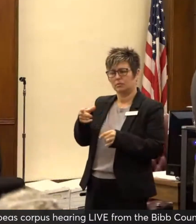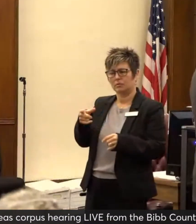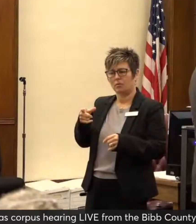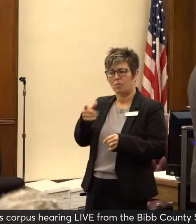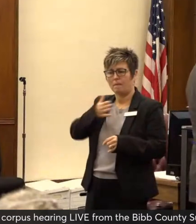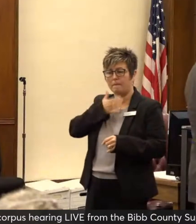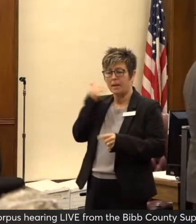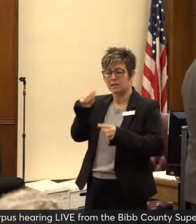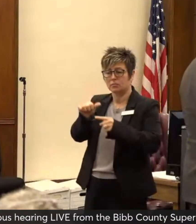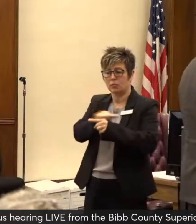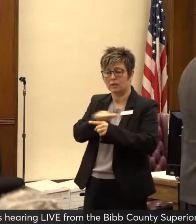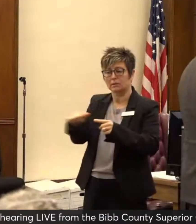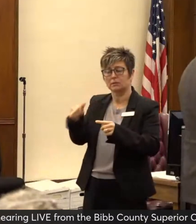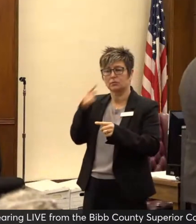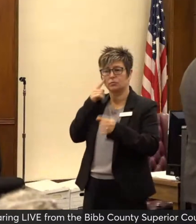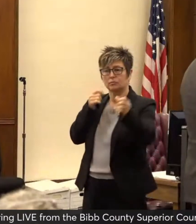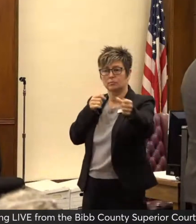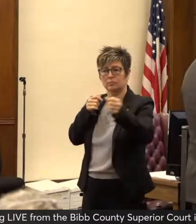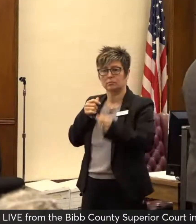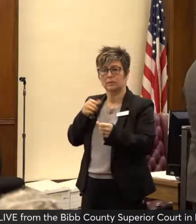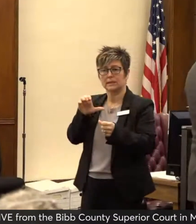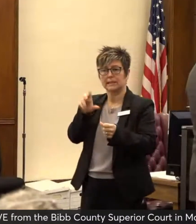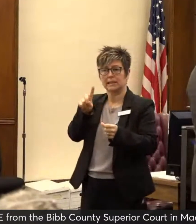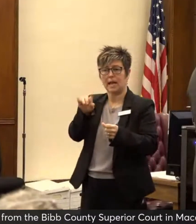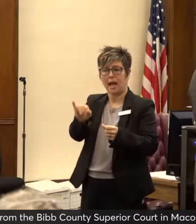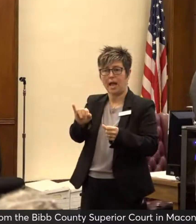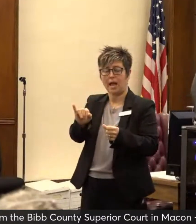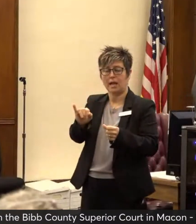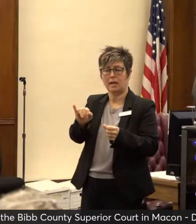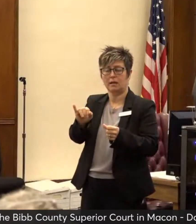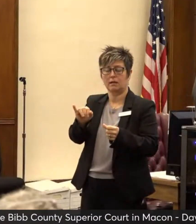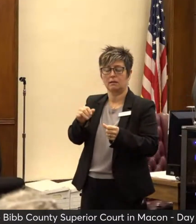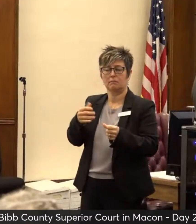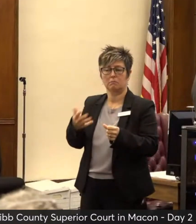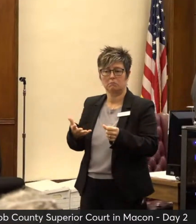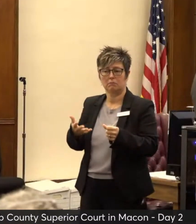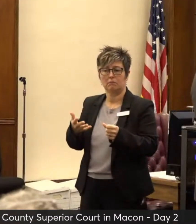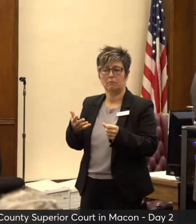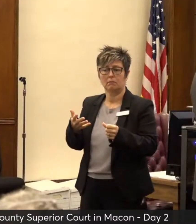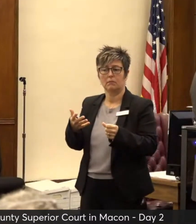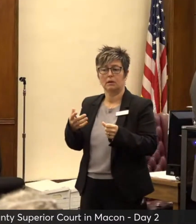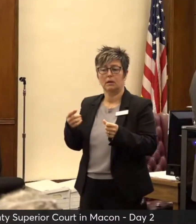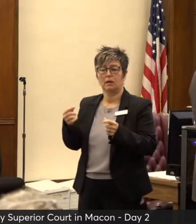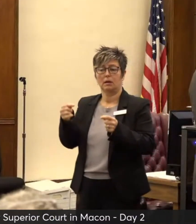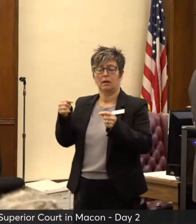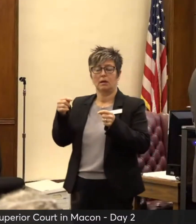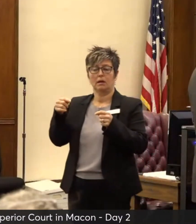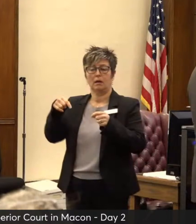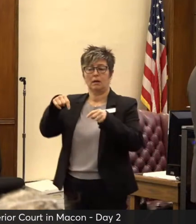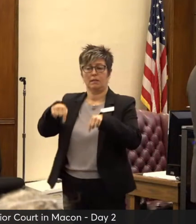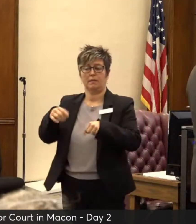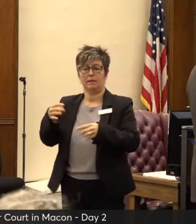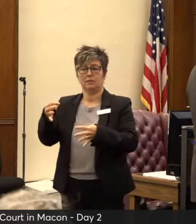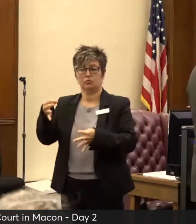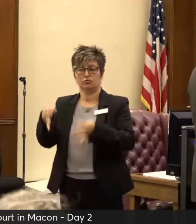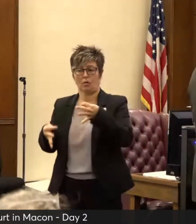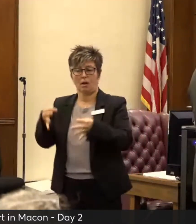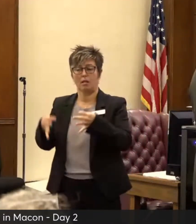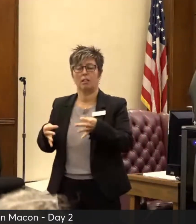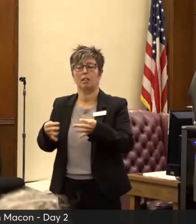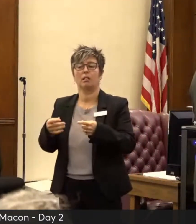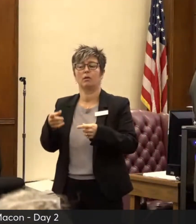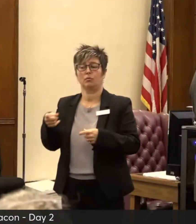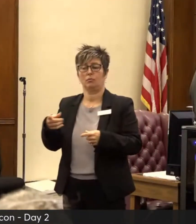best practice to have a certified deaf interpreter, did any of those circumstances exist in this case so near as you and Ms. Zimmerman understood?